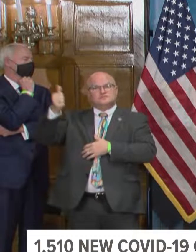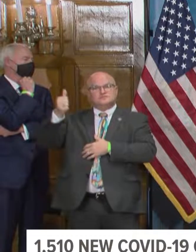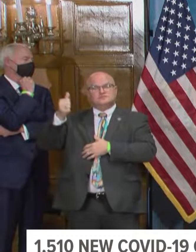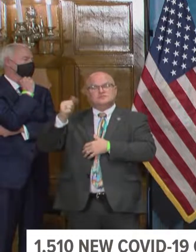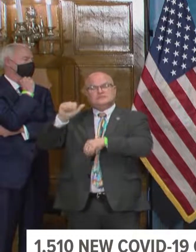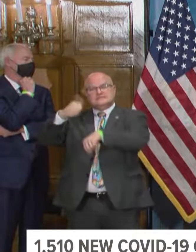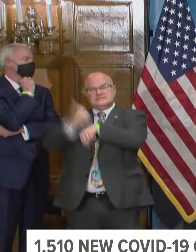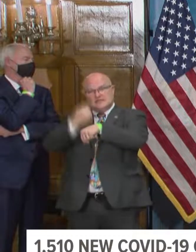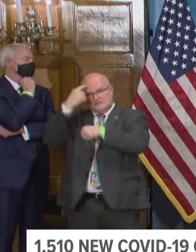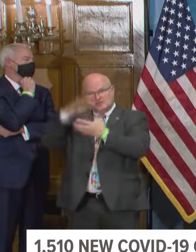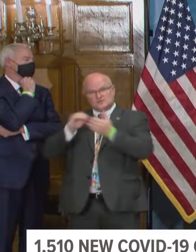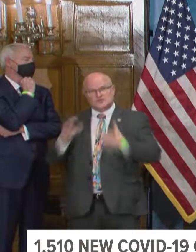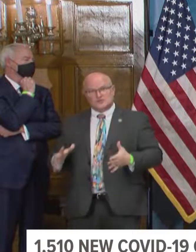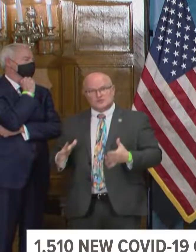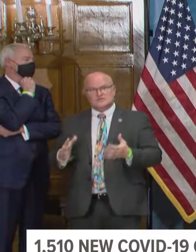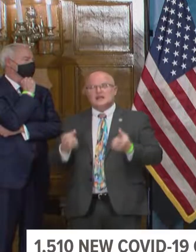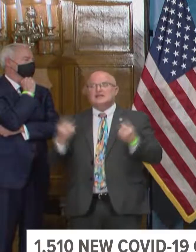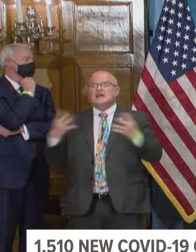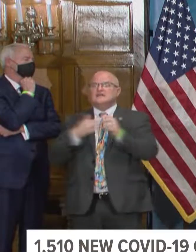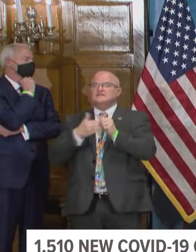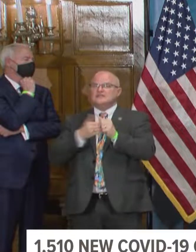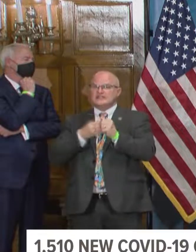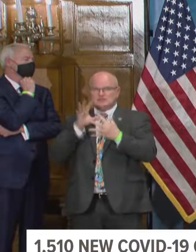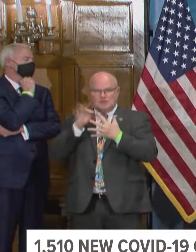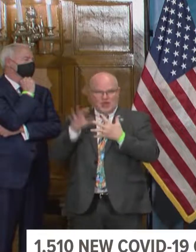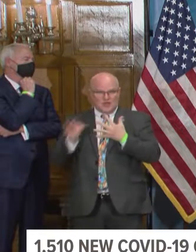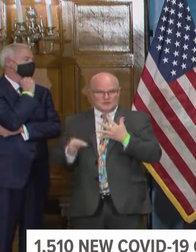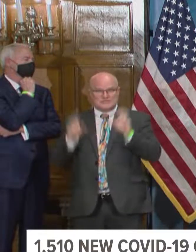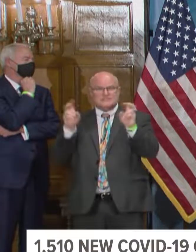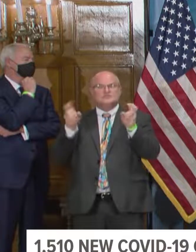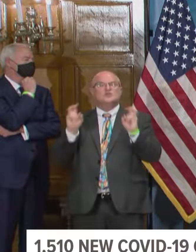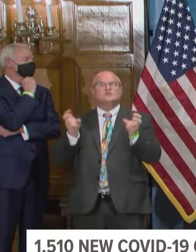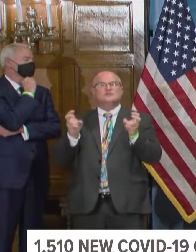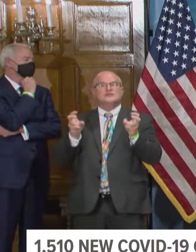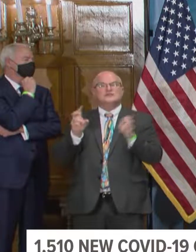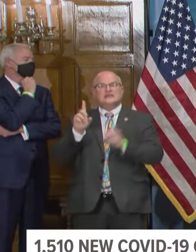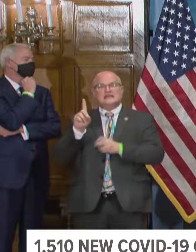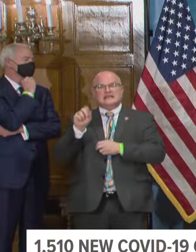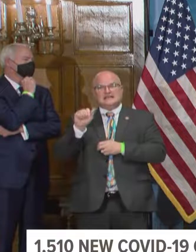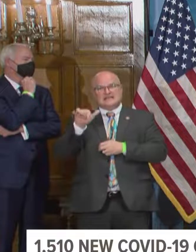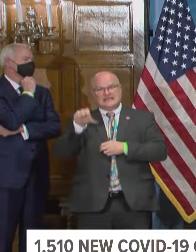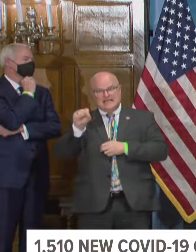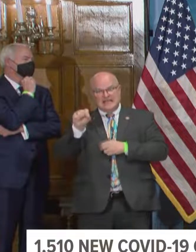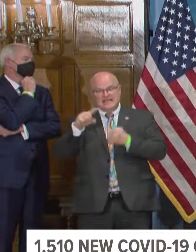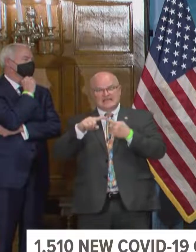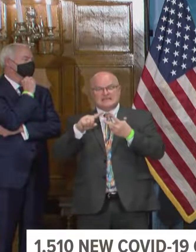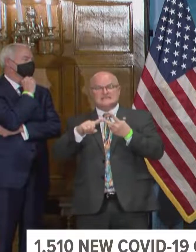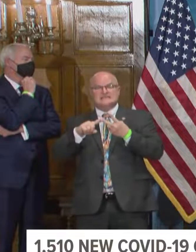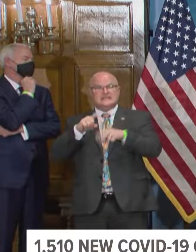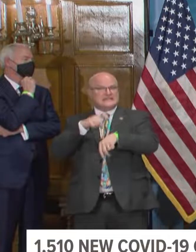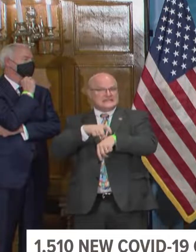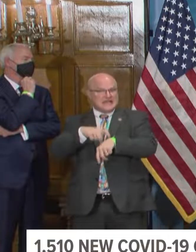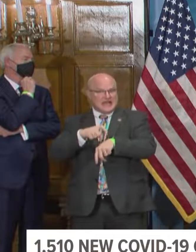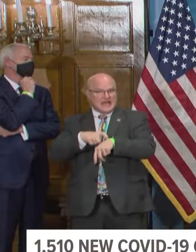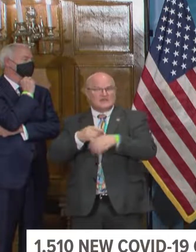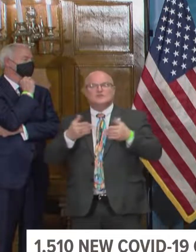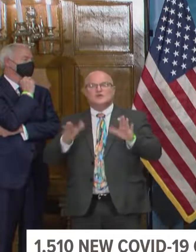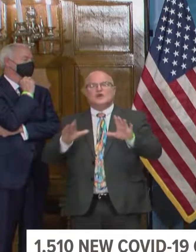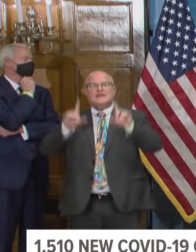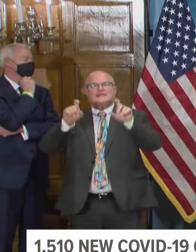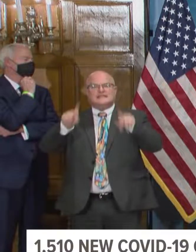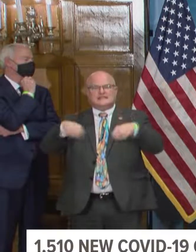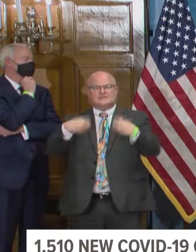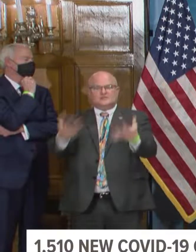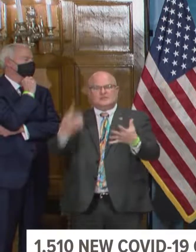for students. There will be a lot of flexible options in terms of the days, the times, the ways that tests are administered to students.